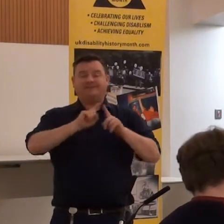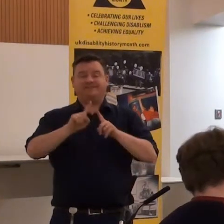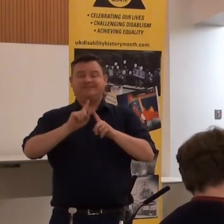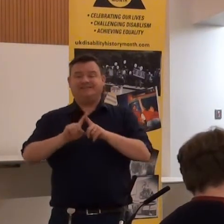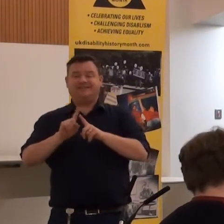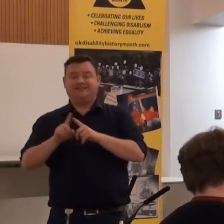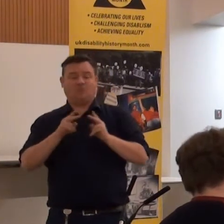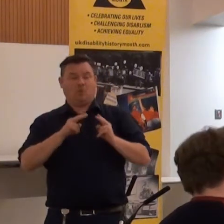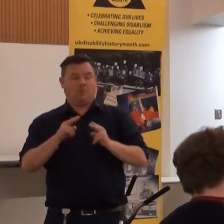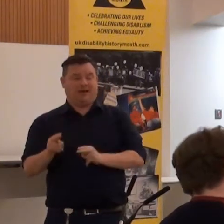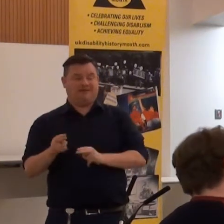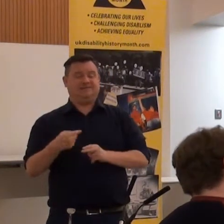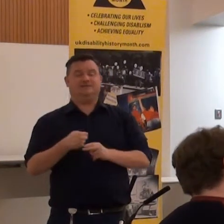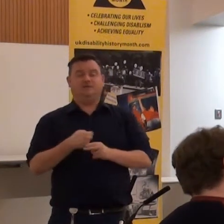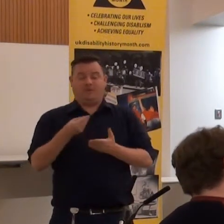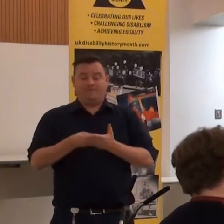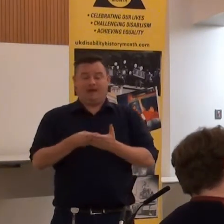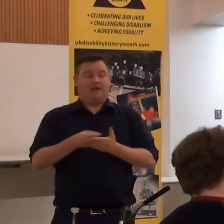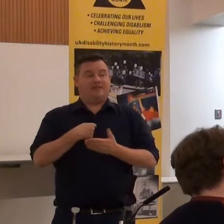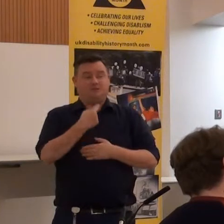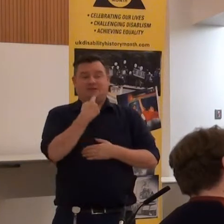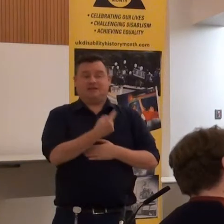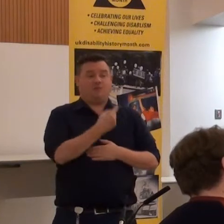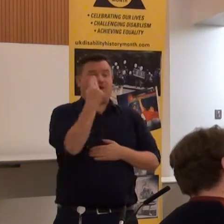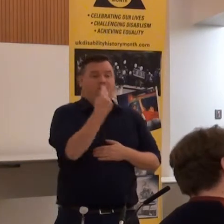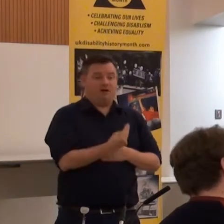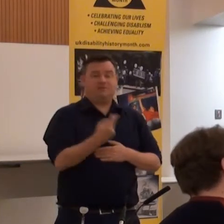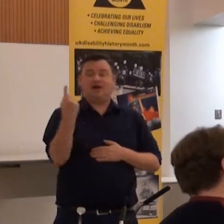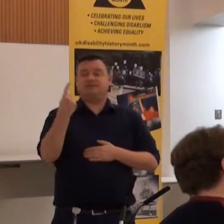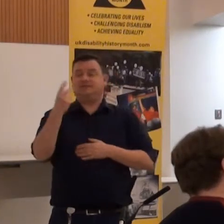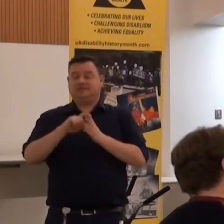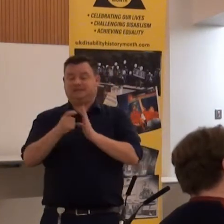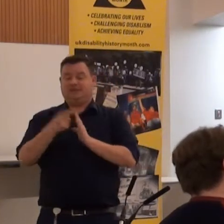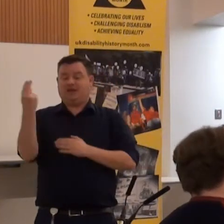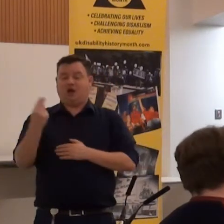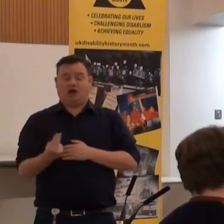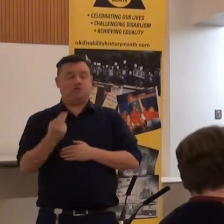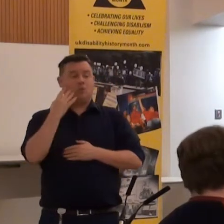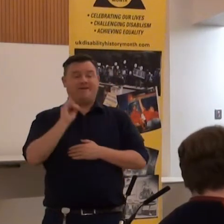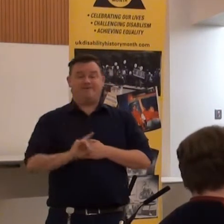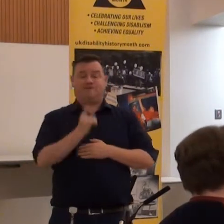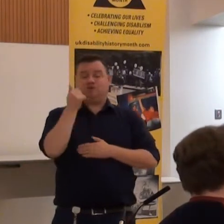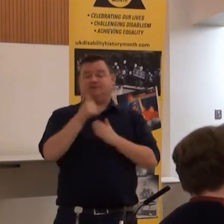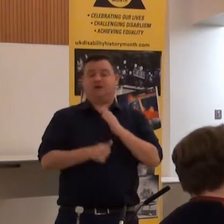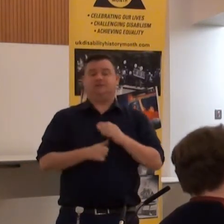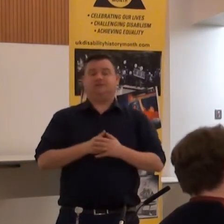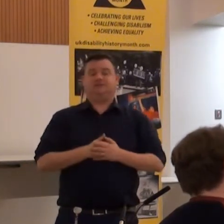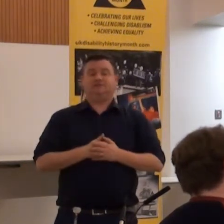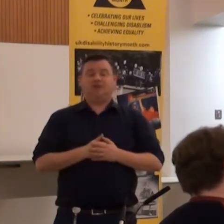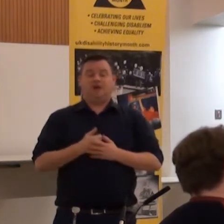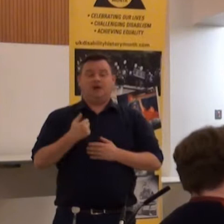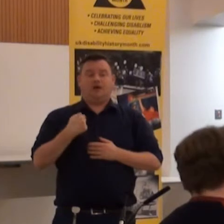think that's what I would say about artists and disability arts. When disability arts first started,